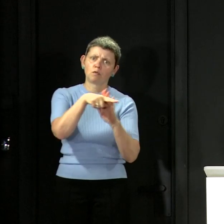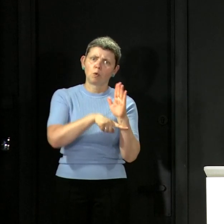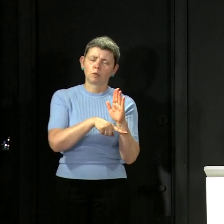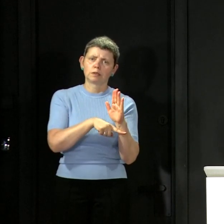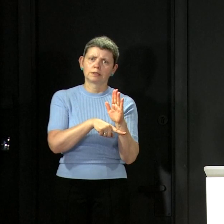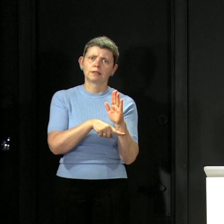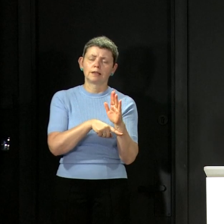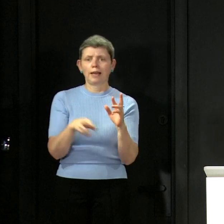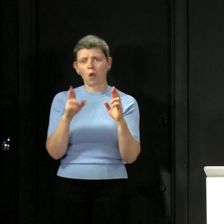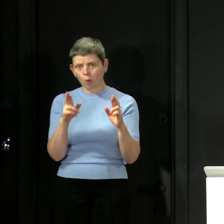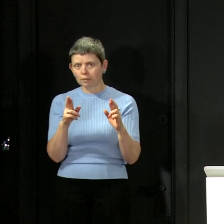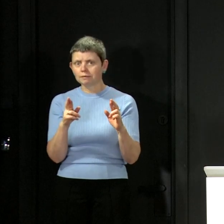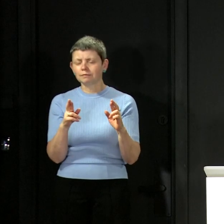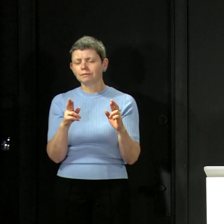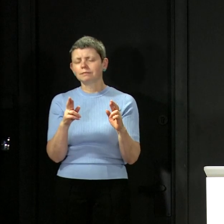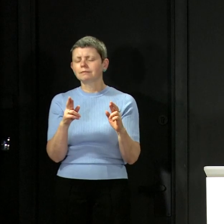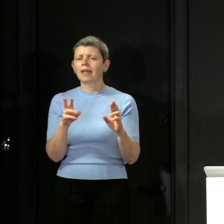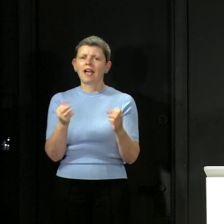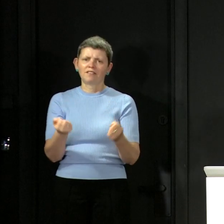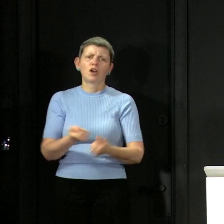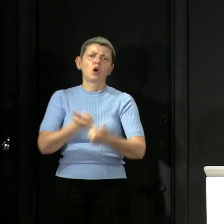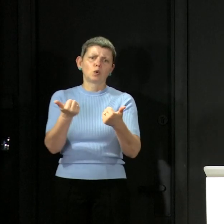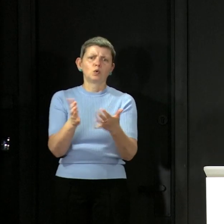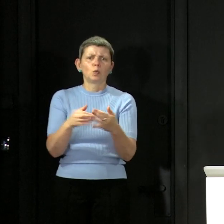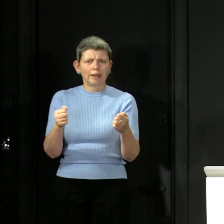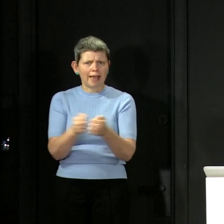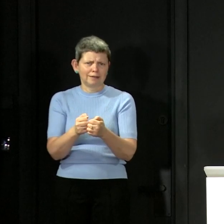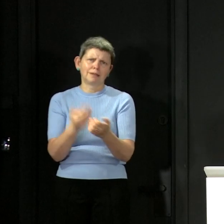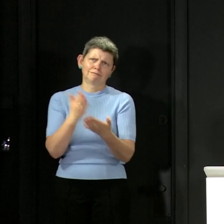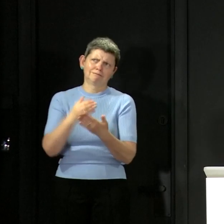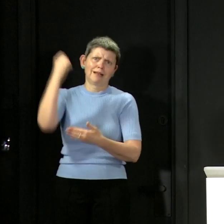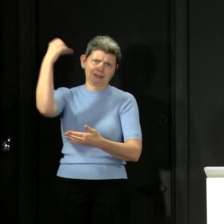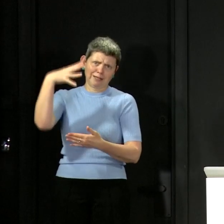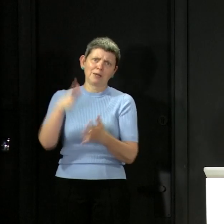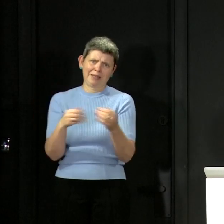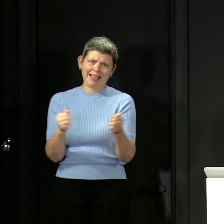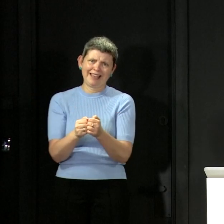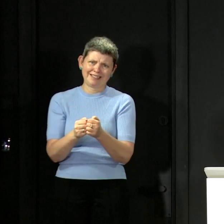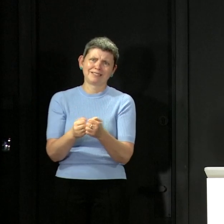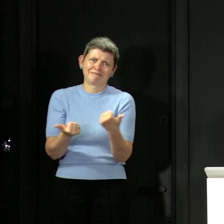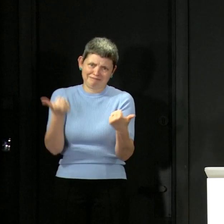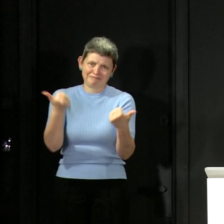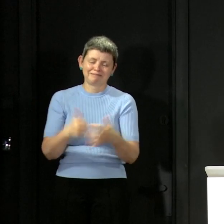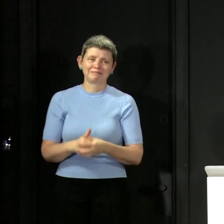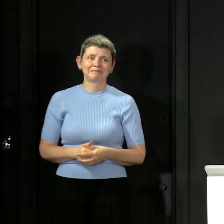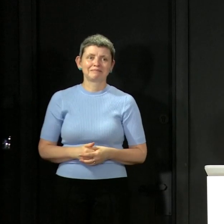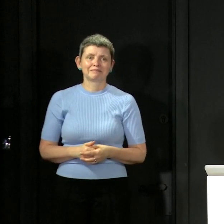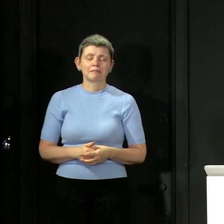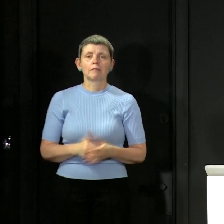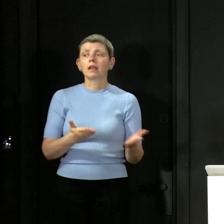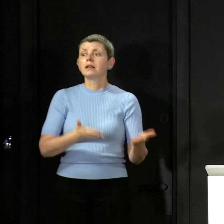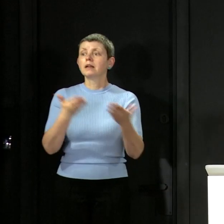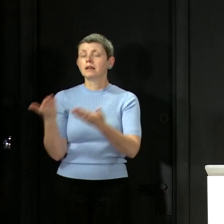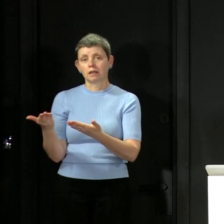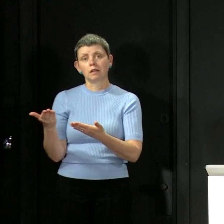all, within the rules, of course, a happier and certainly a sunnier weekend than we've had for some time. Let me hand over